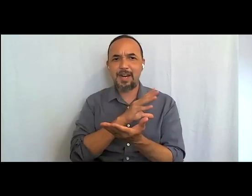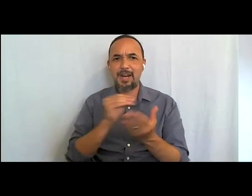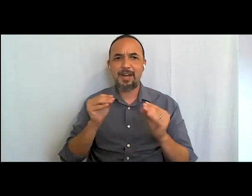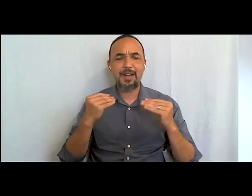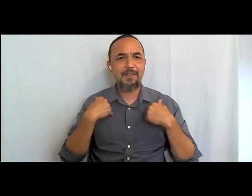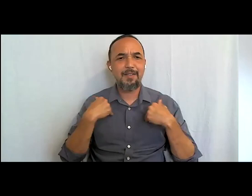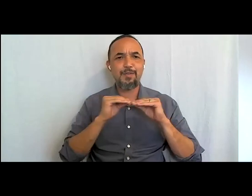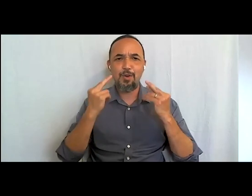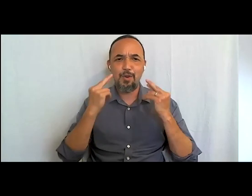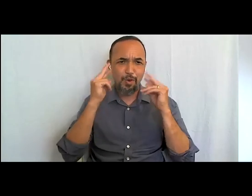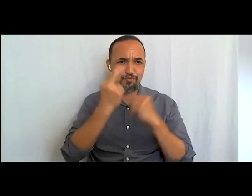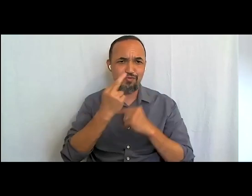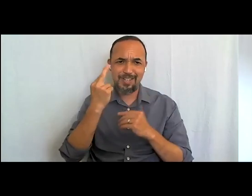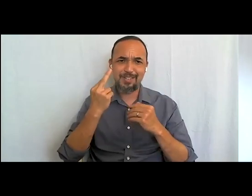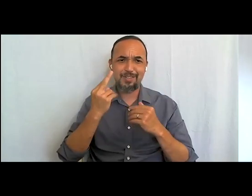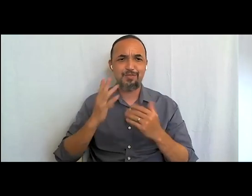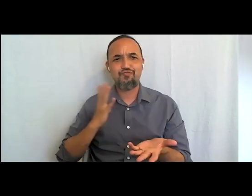I'm just getting dressed up.